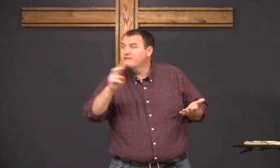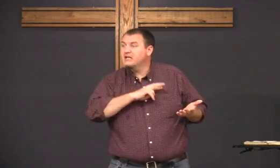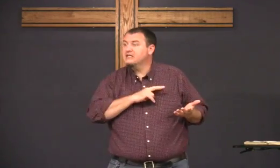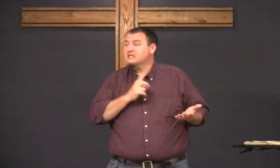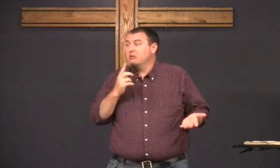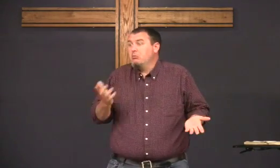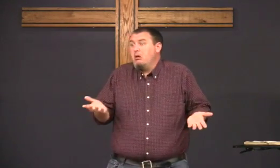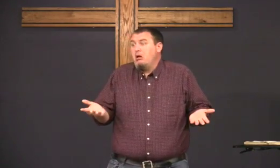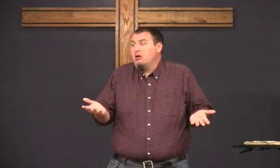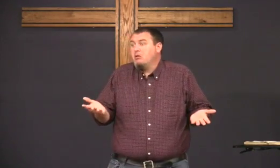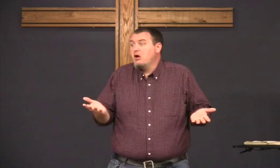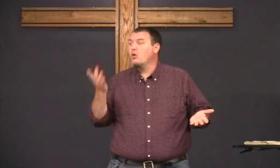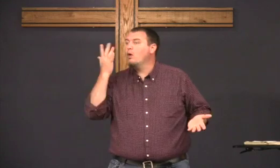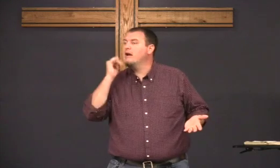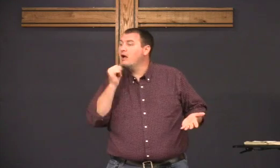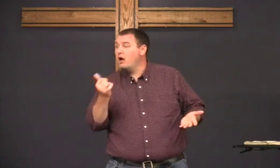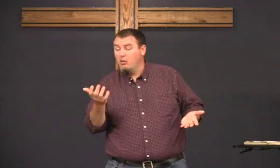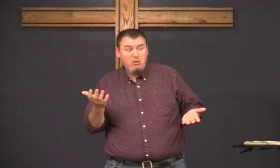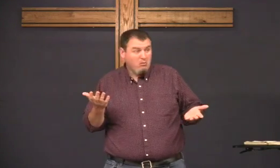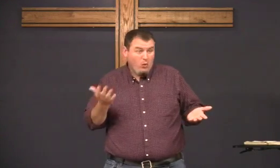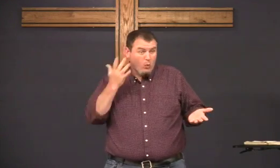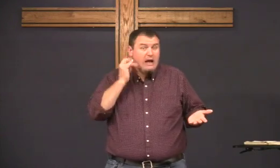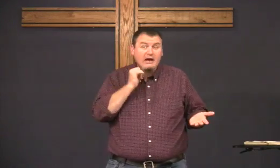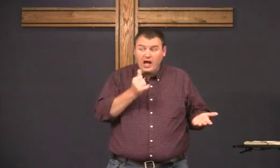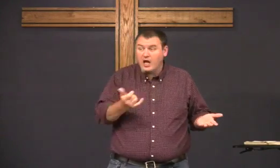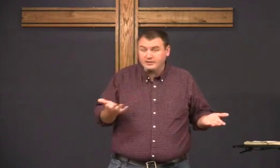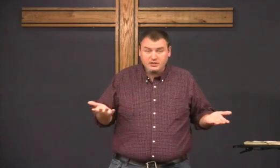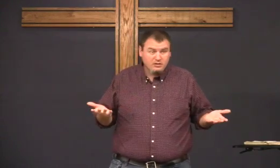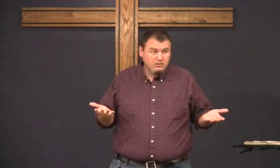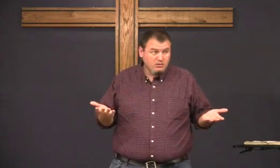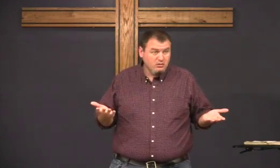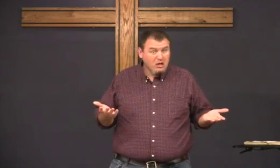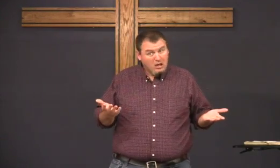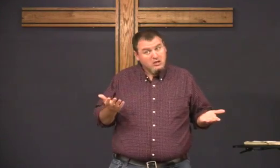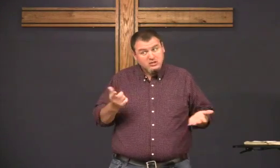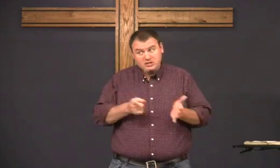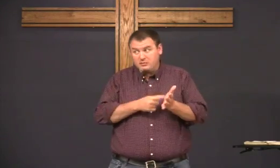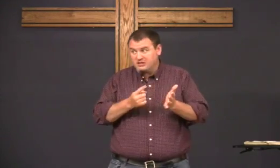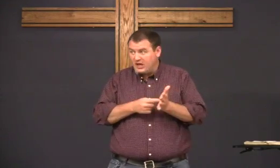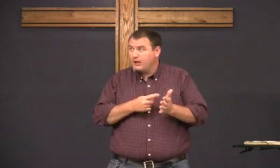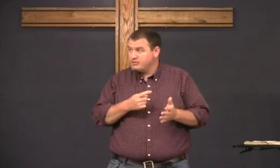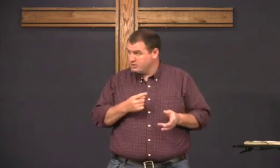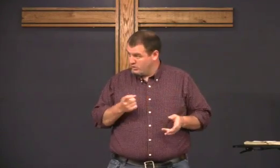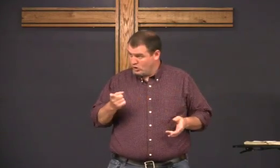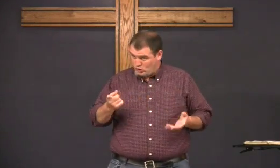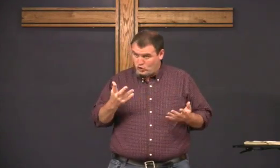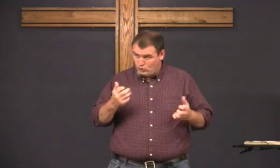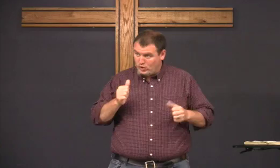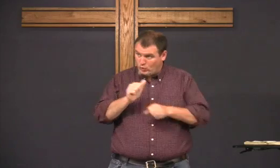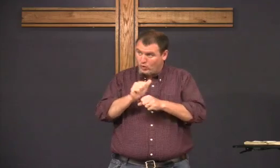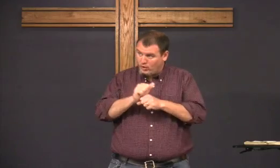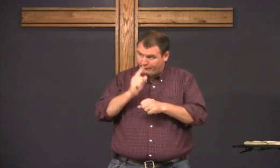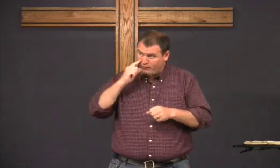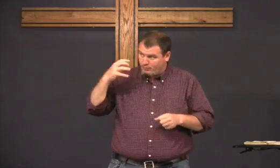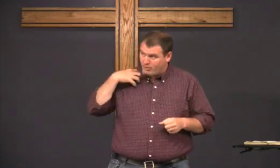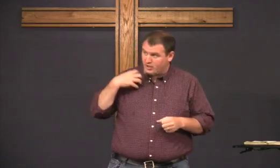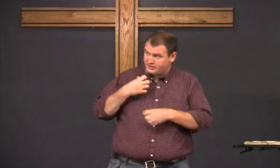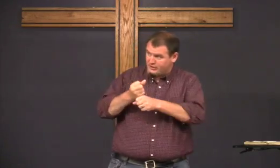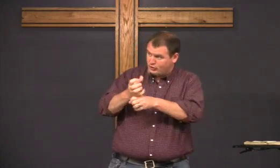Vicky said, I don't know. Why not? Why not? Sometimes you want to work for a boss that chews